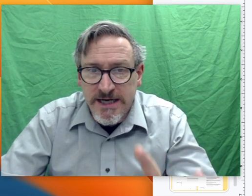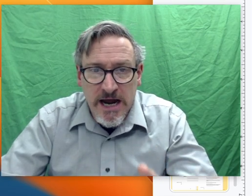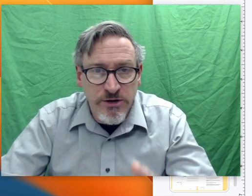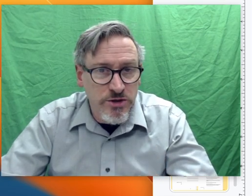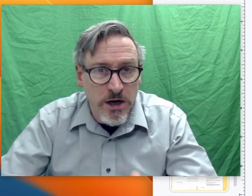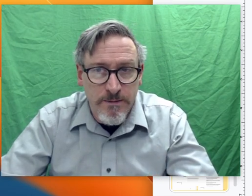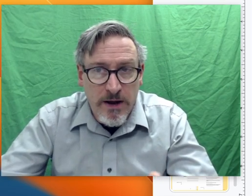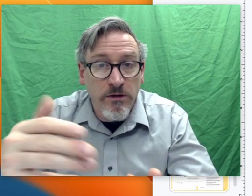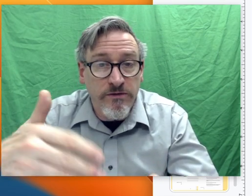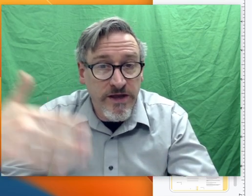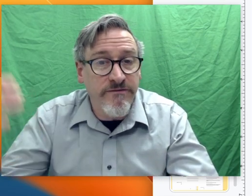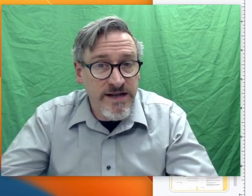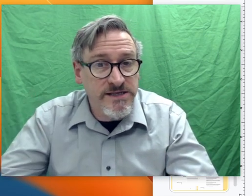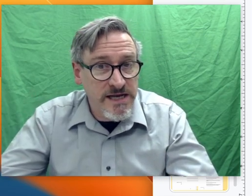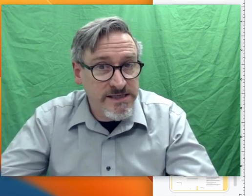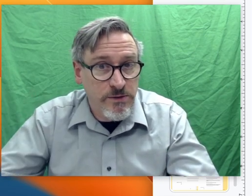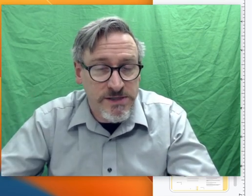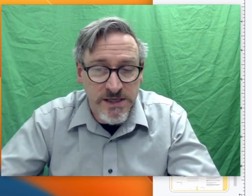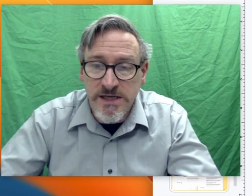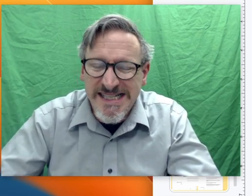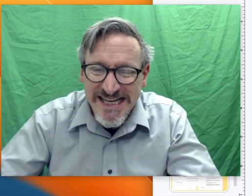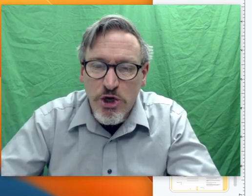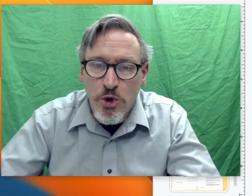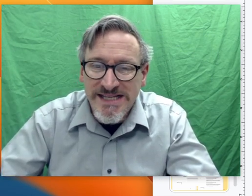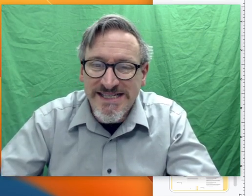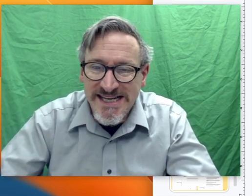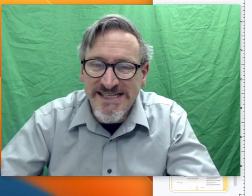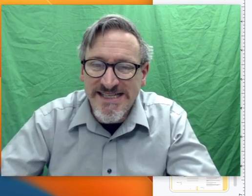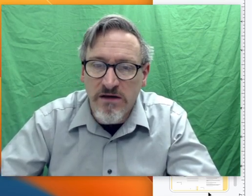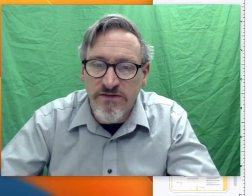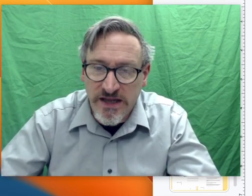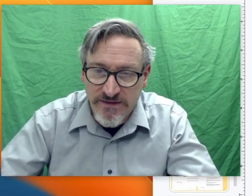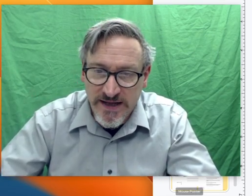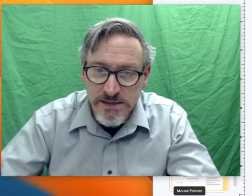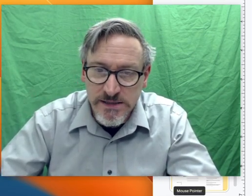practicing how do you talk about the events and sequences of events.